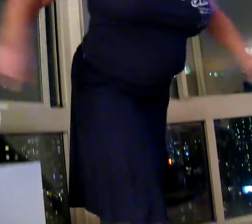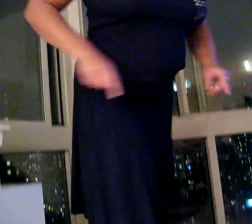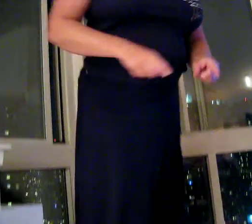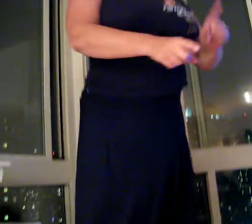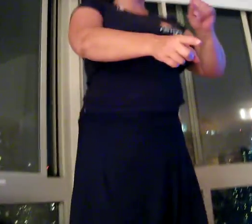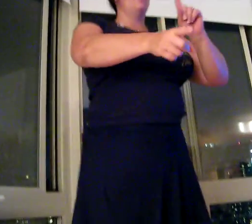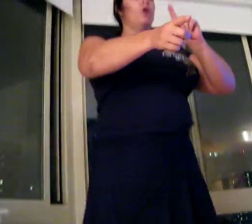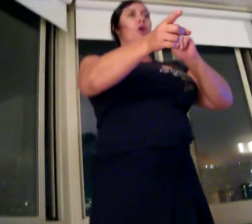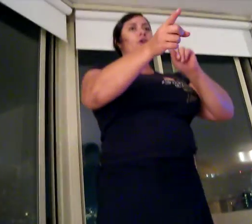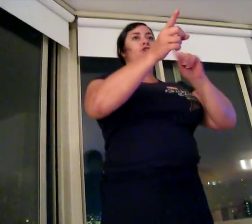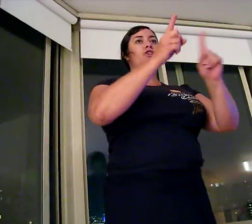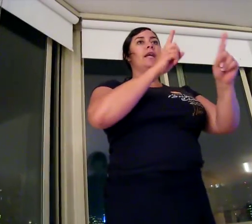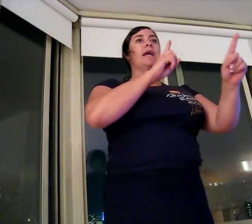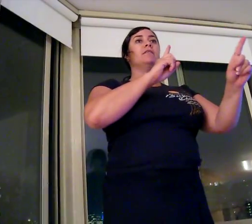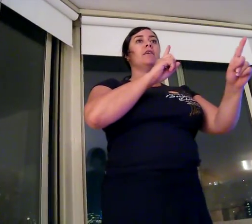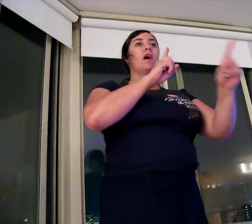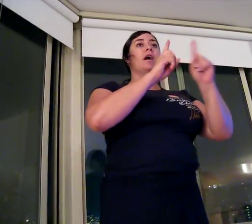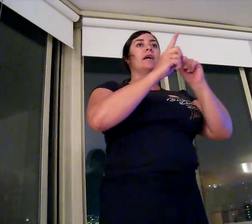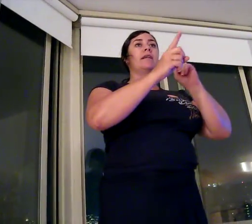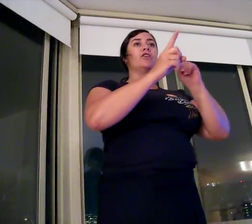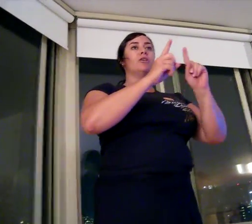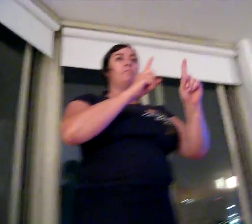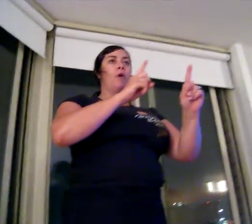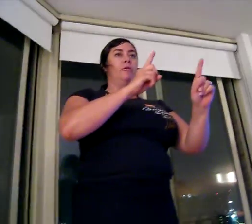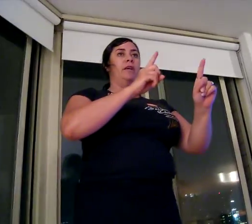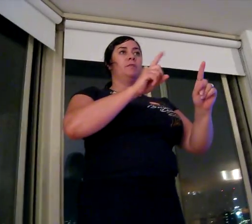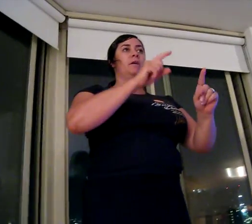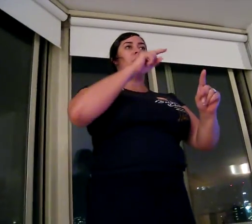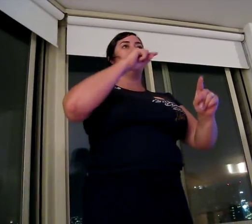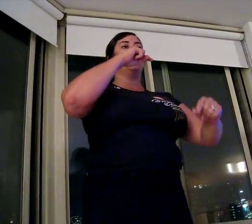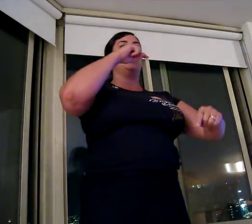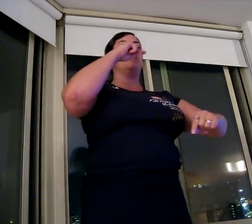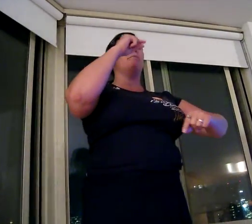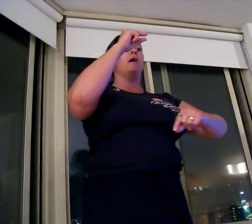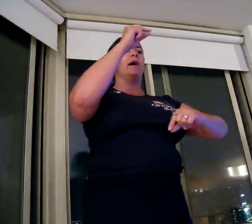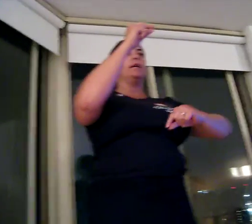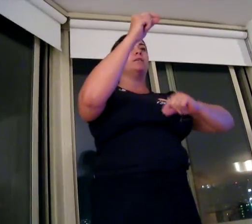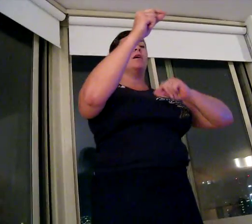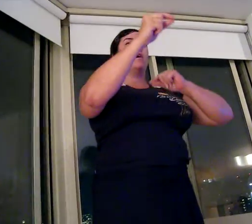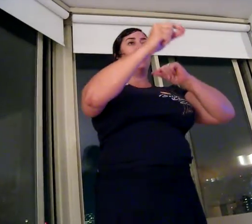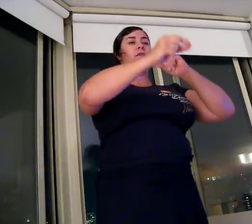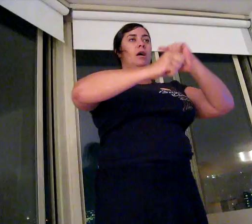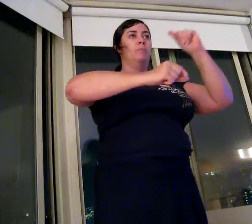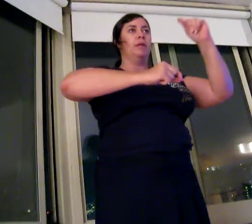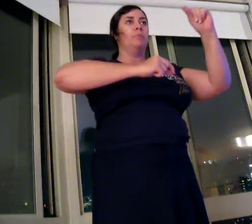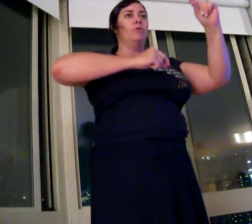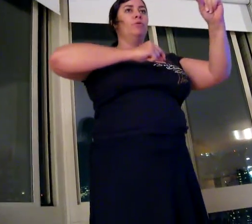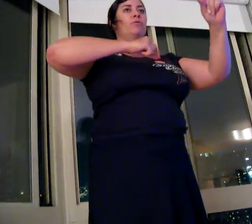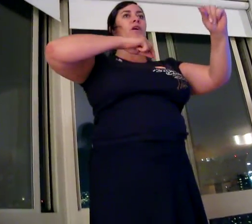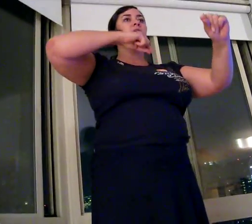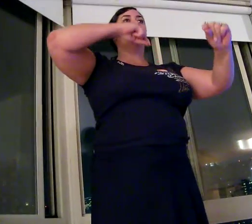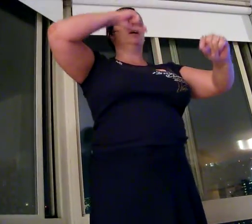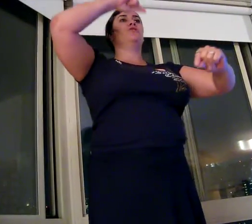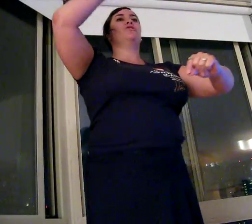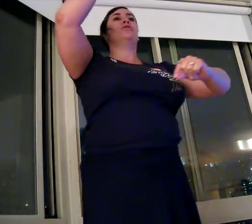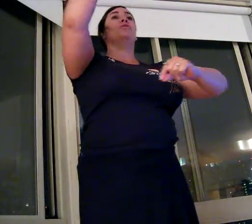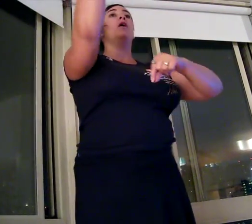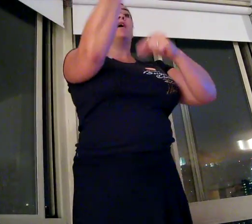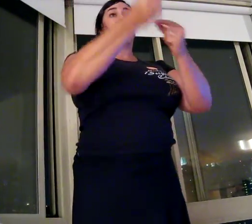So, she gets a connection bonus, because she combined a tumbling move into a